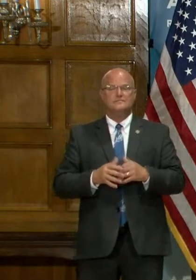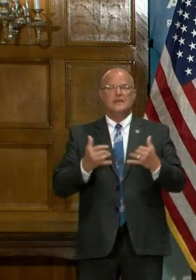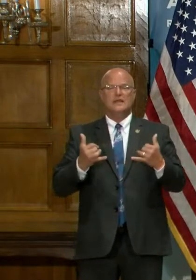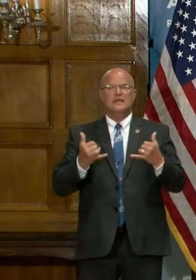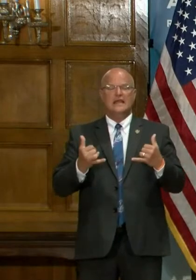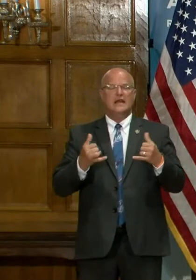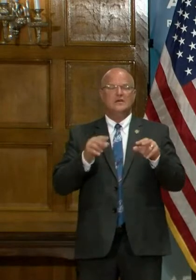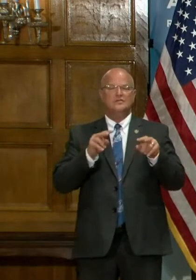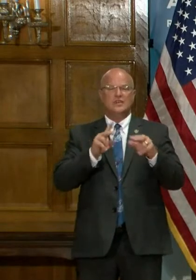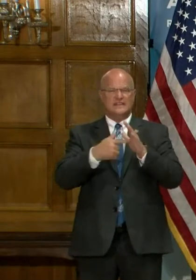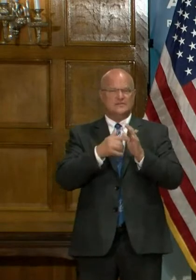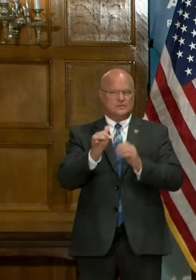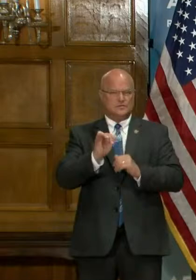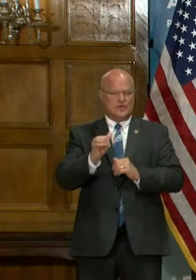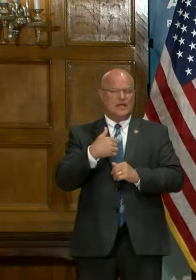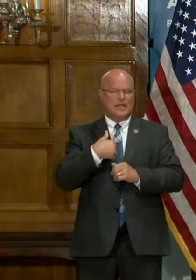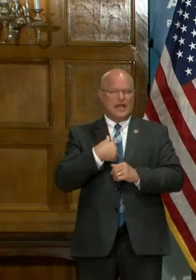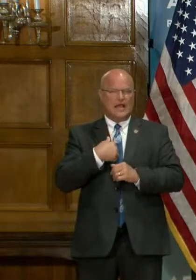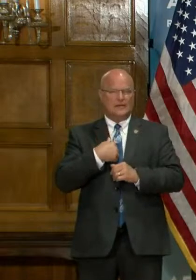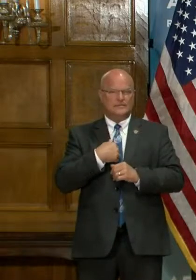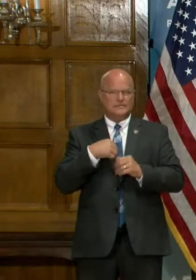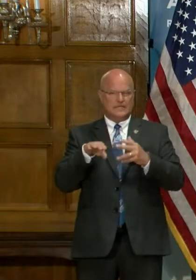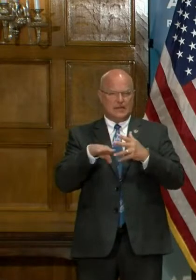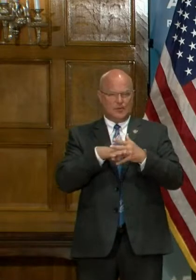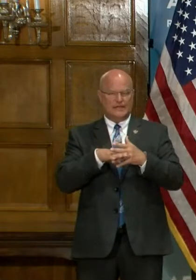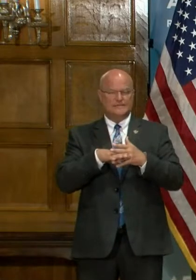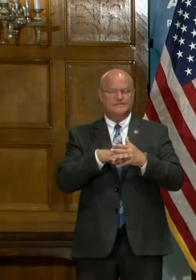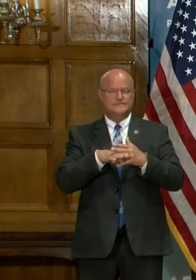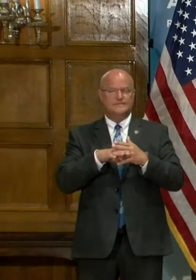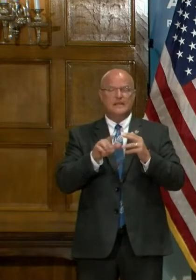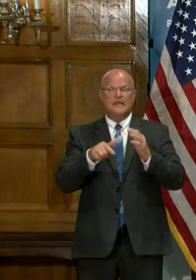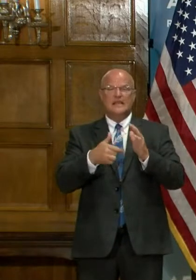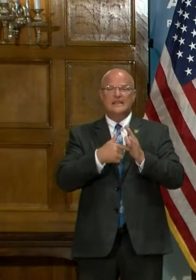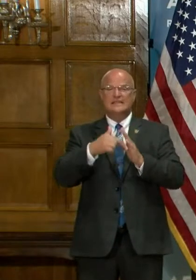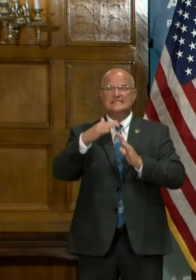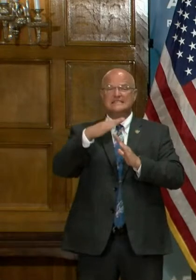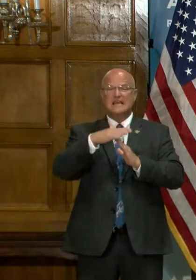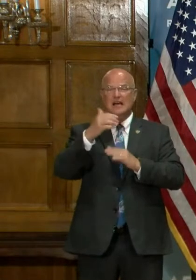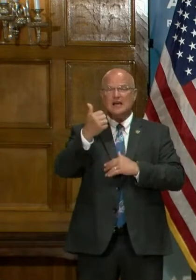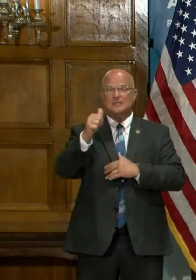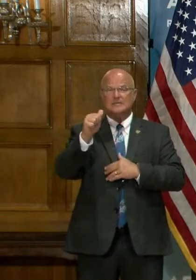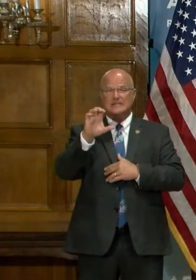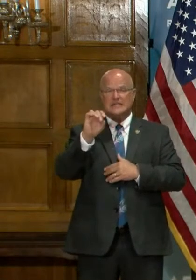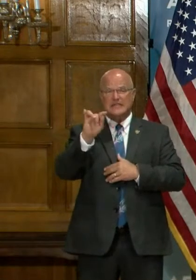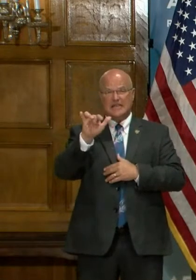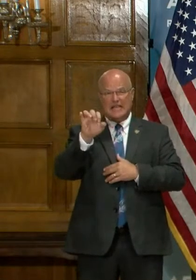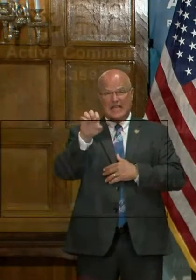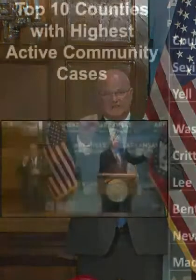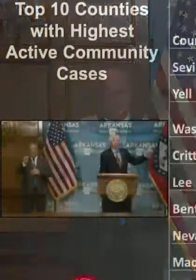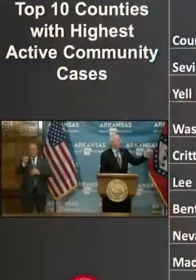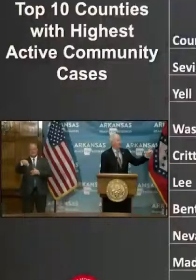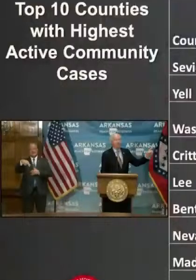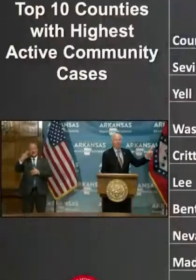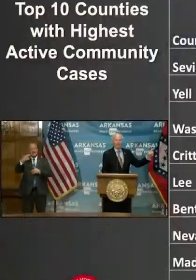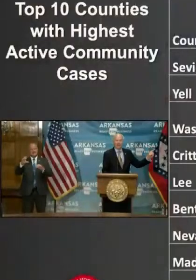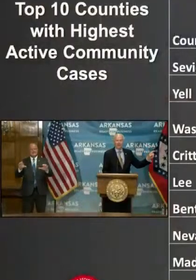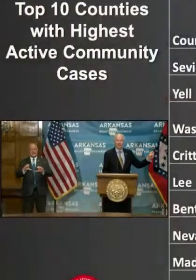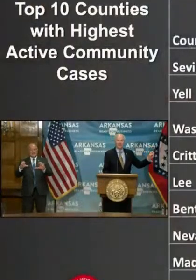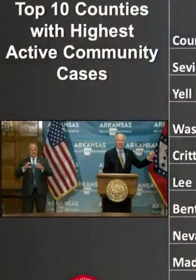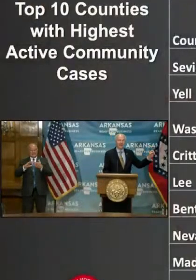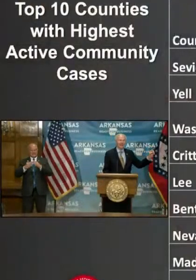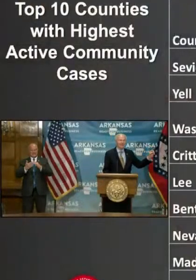We'll look at this one as well, and then I will take a break. These top 10 counties with the highest active